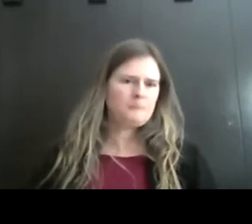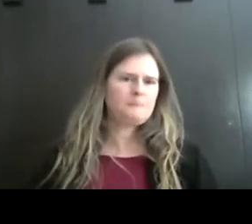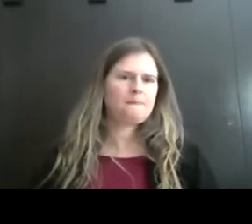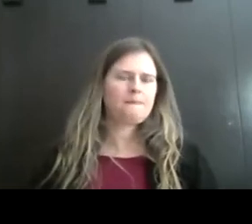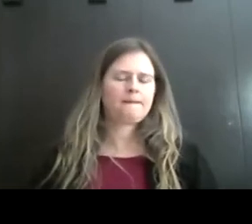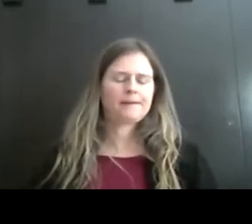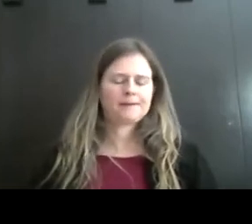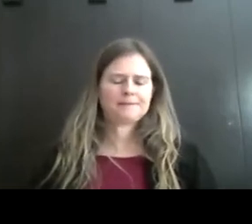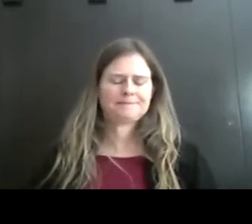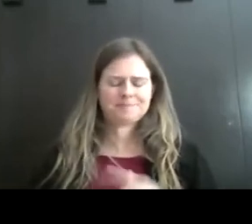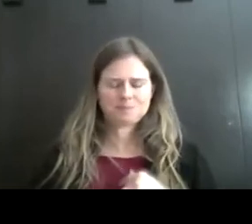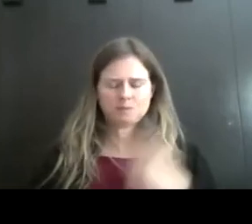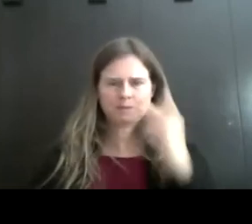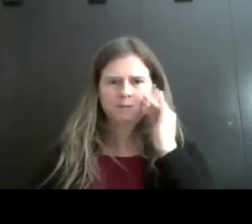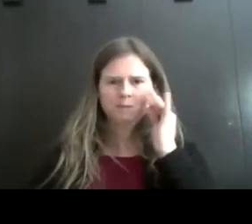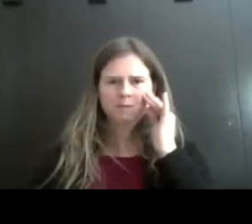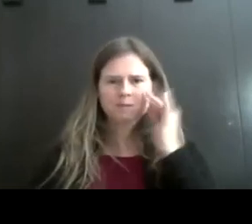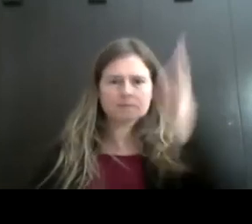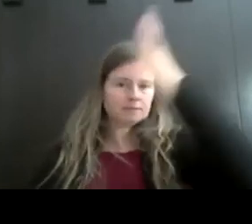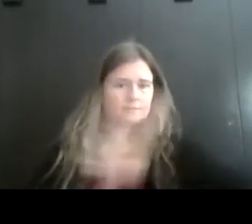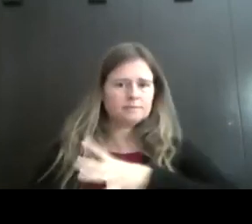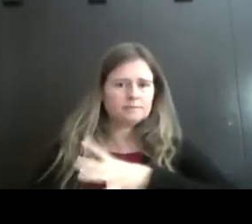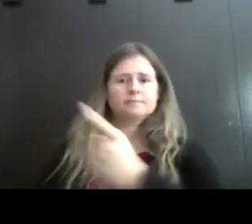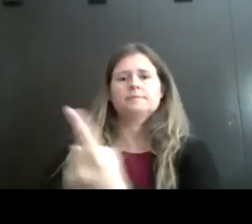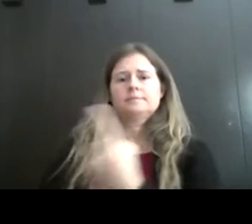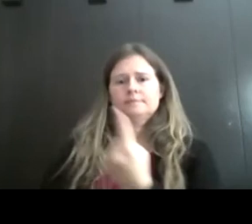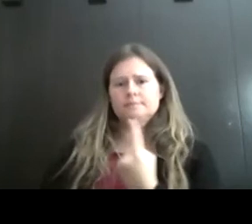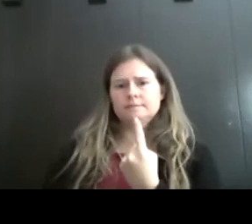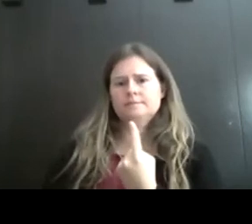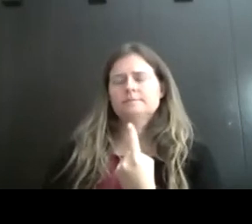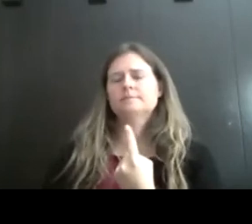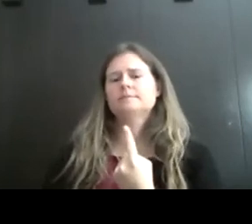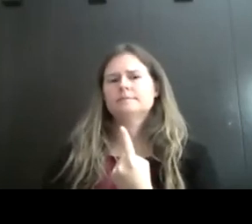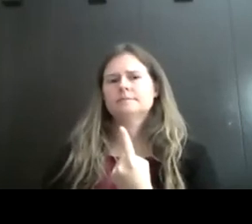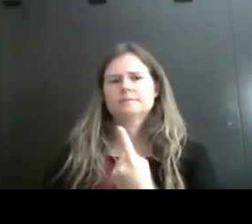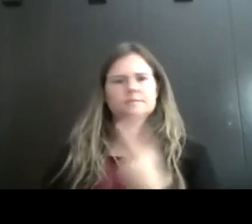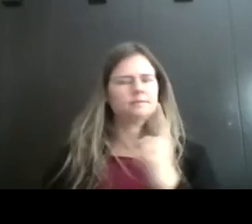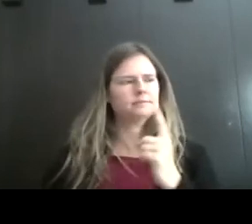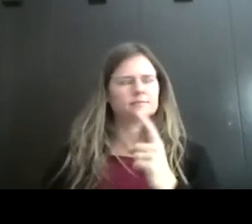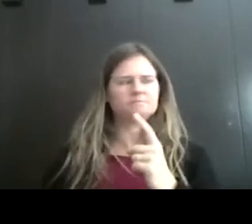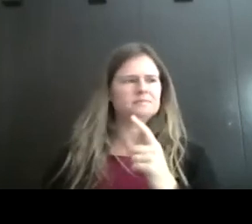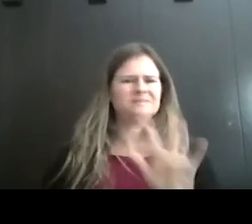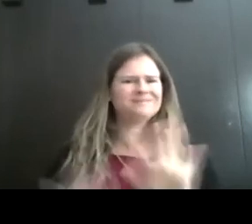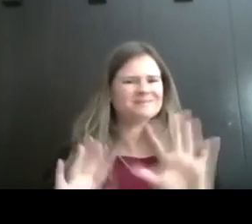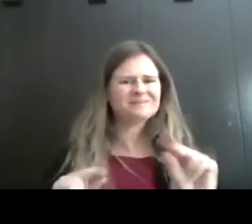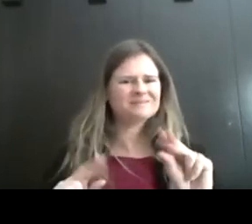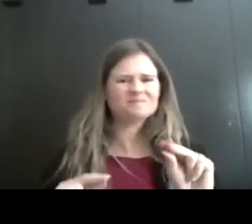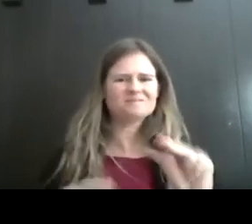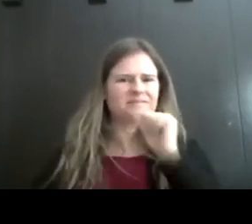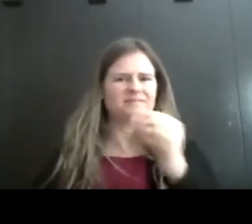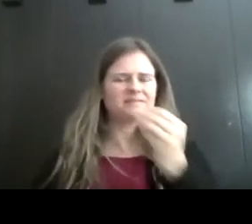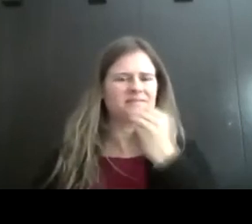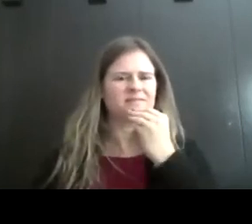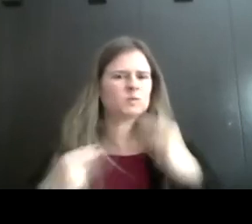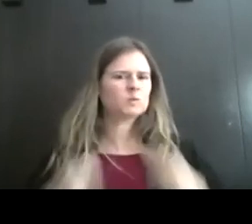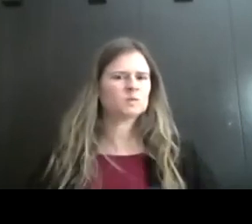I thought about that gentleman who had, I could not convince that we were not cannibals. And when I